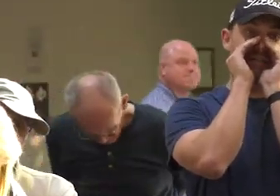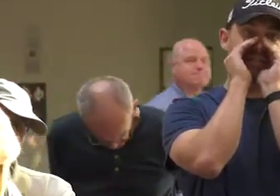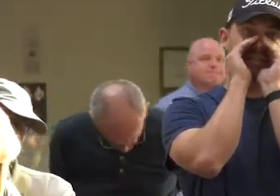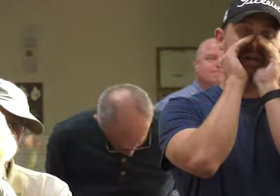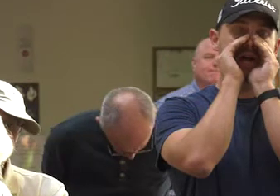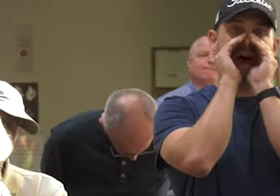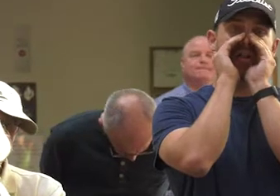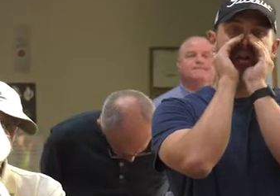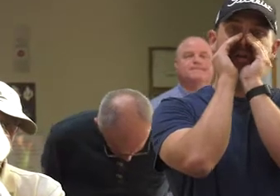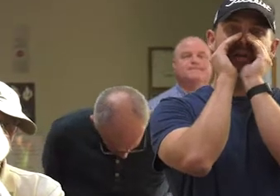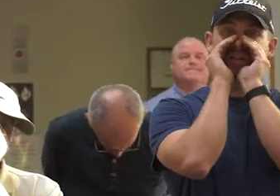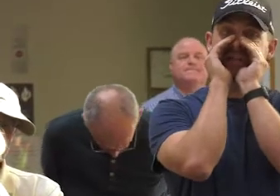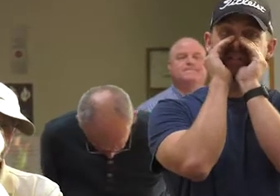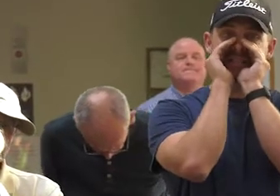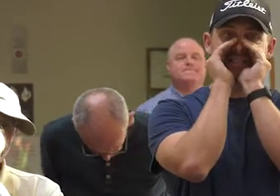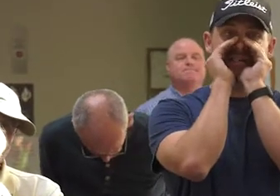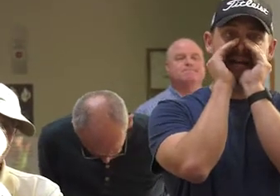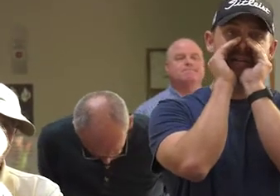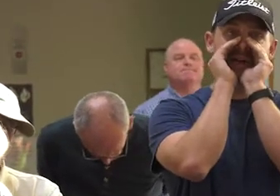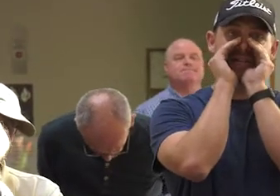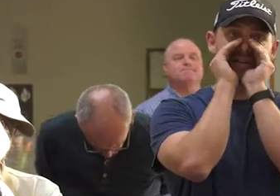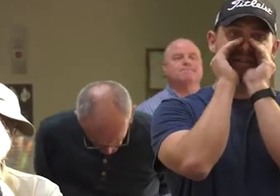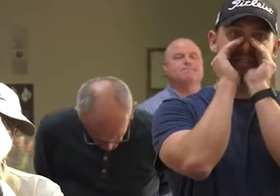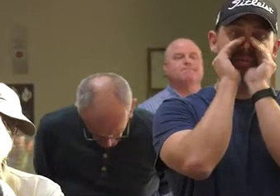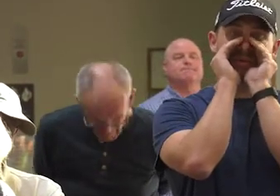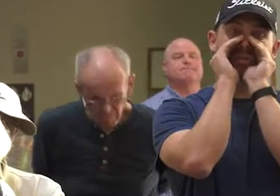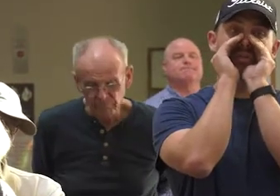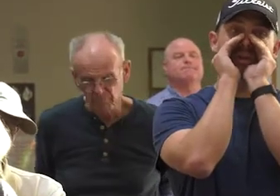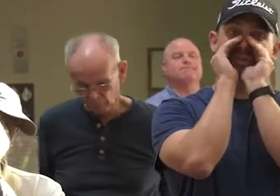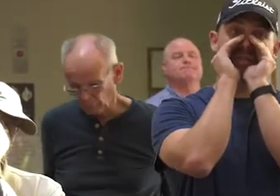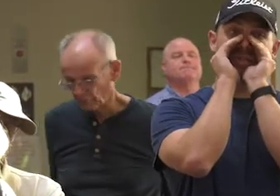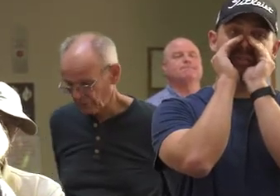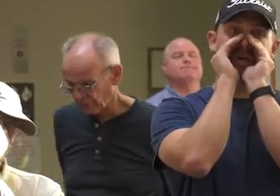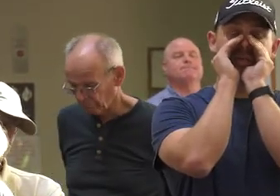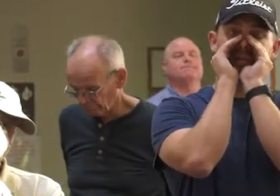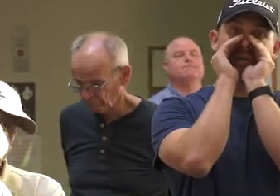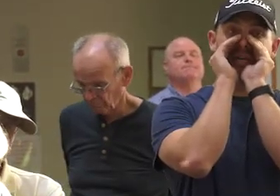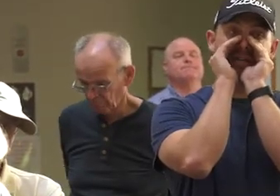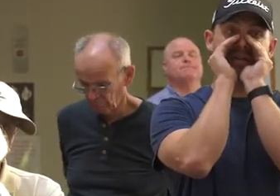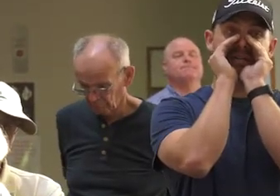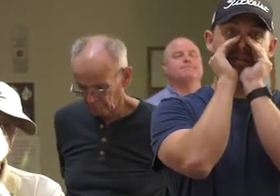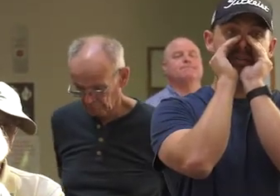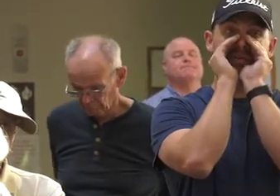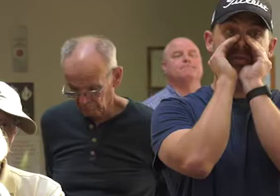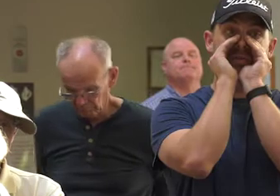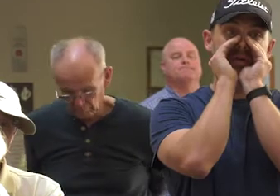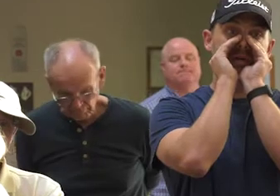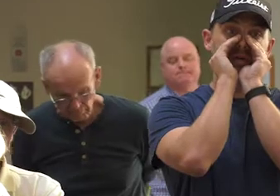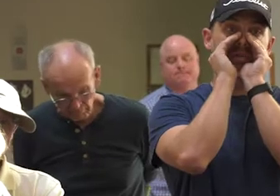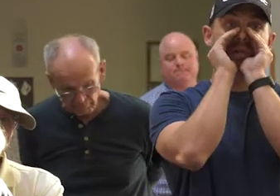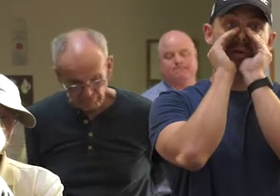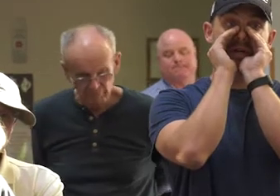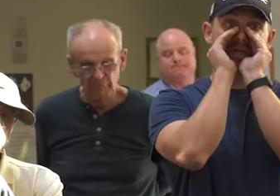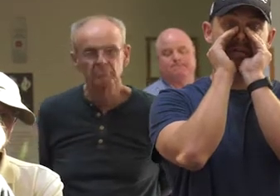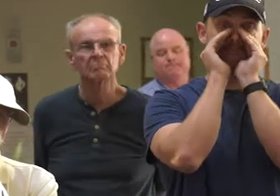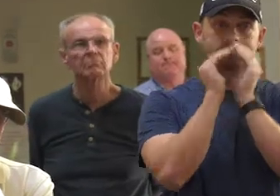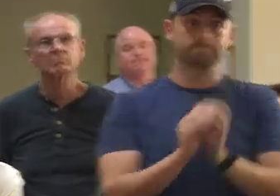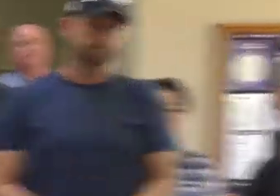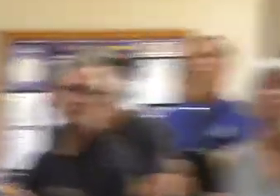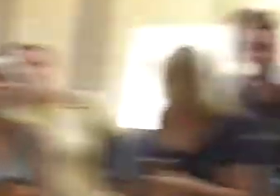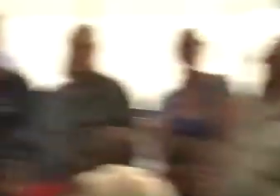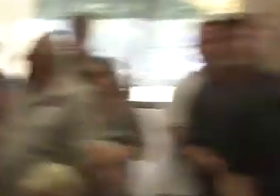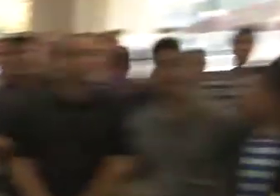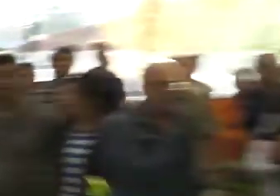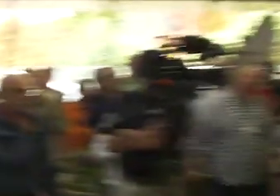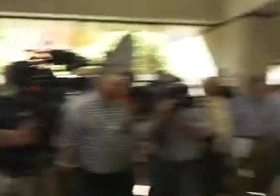the foundation. How long are you going to give us to sign the right of entry so we can do those things before we commit to you doing the work? So